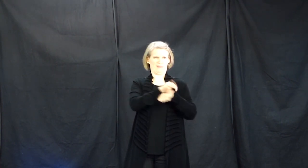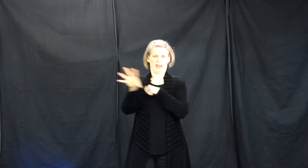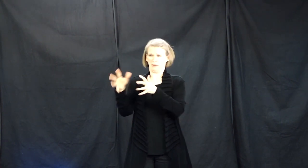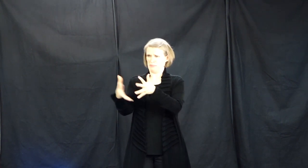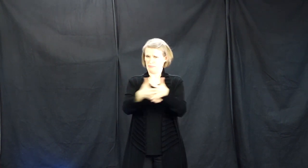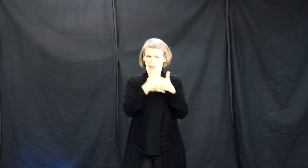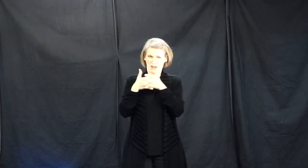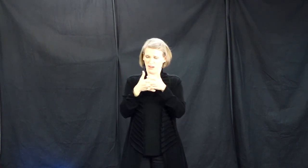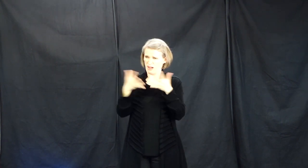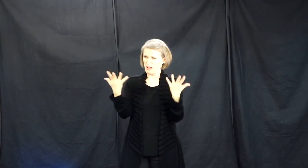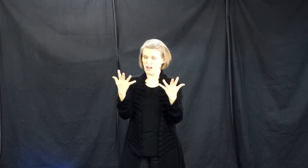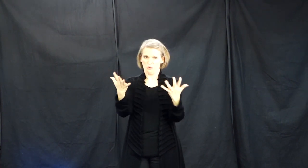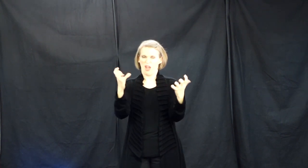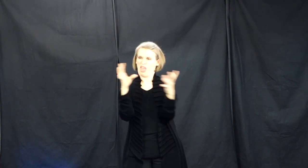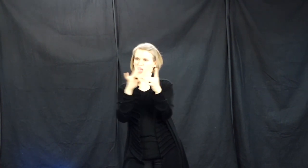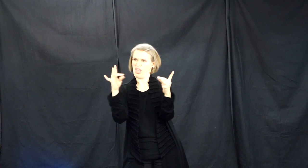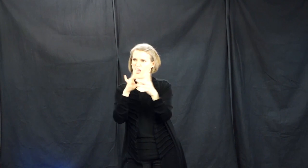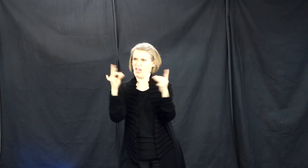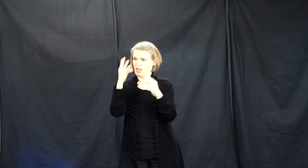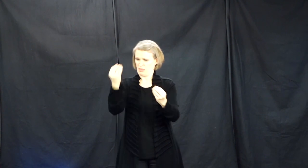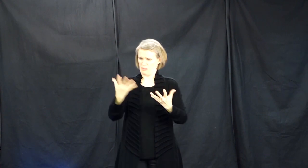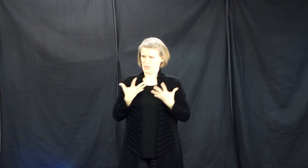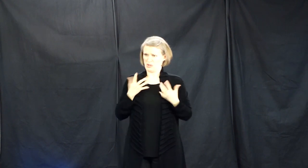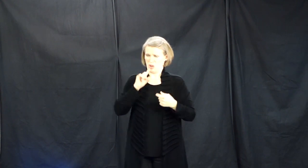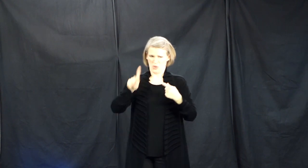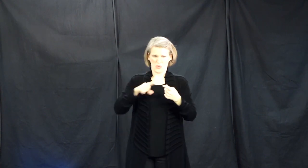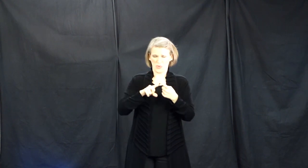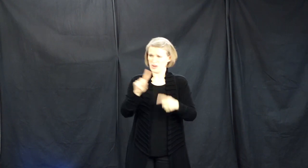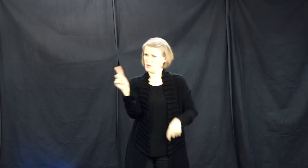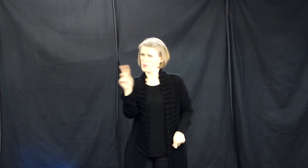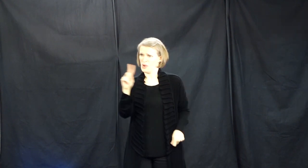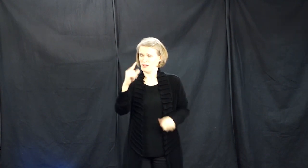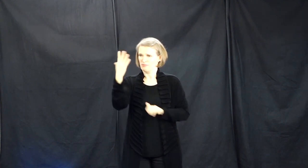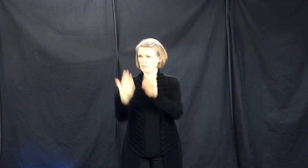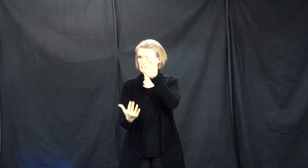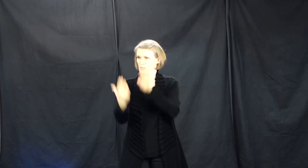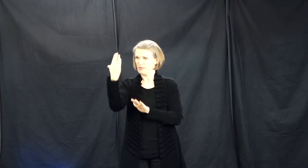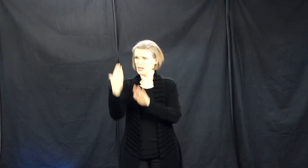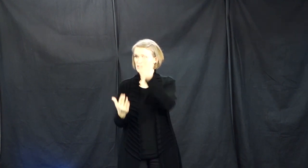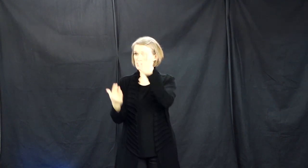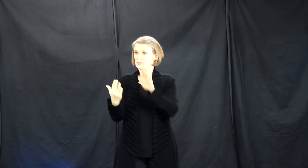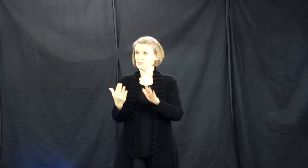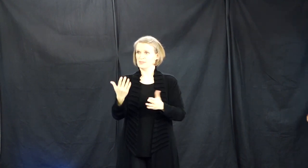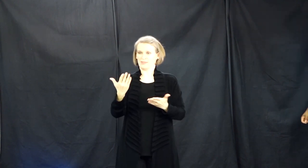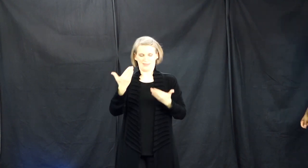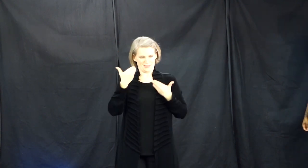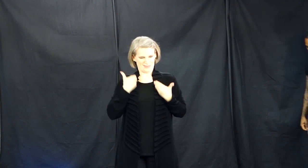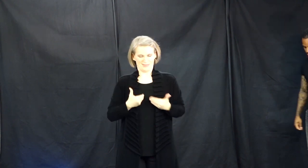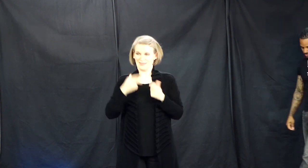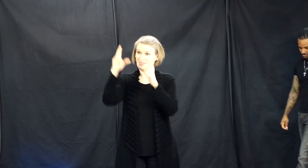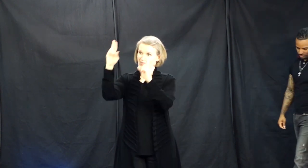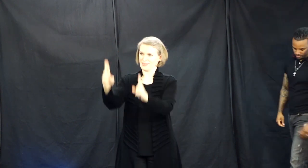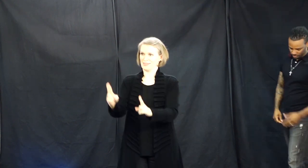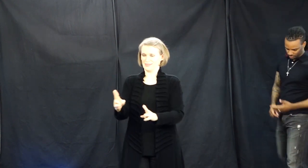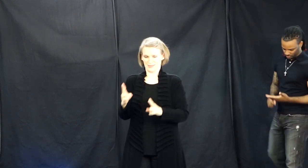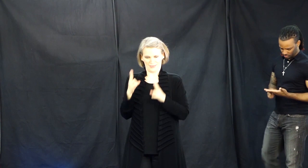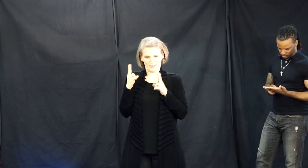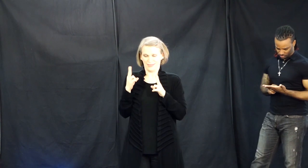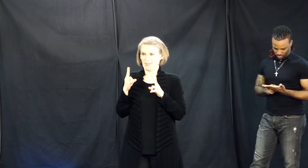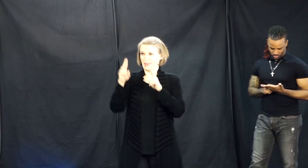disgrace. If you got something to say, name a time and place, face to face. I have the honor to